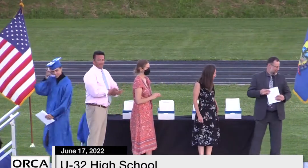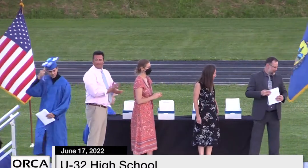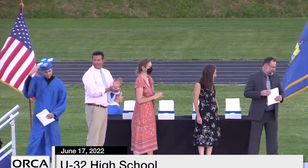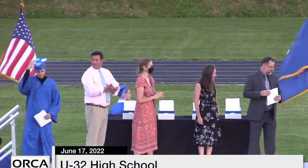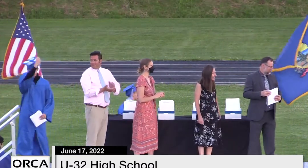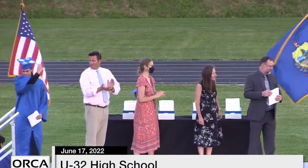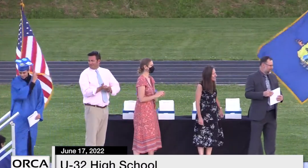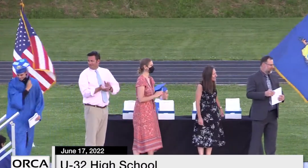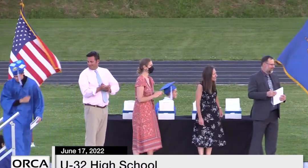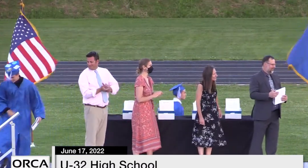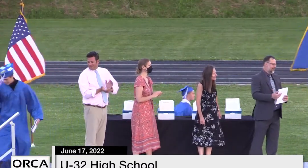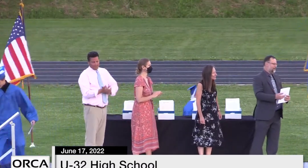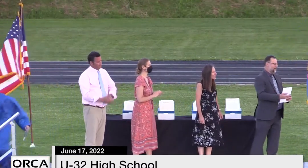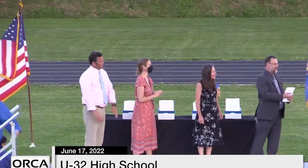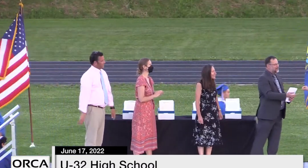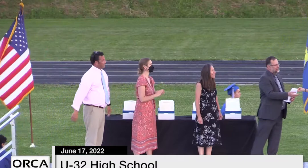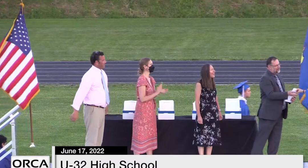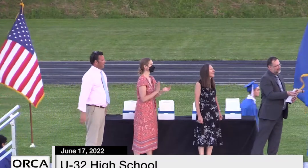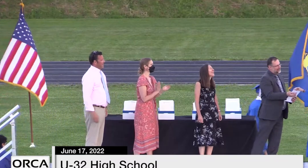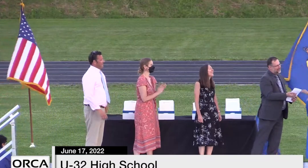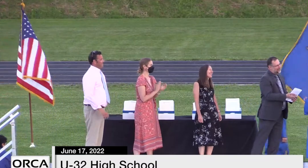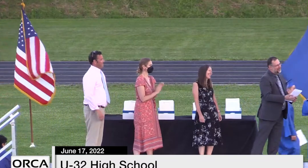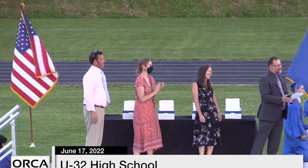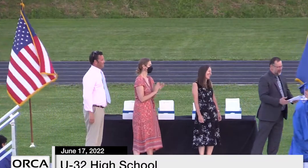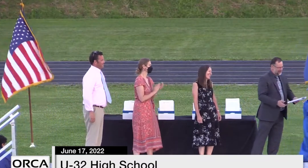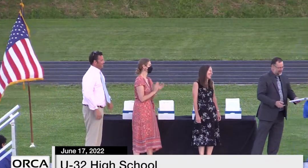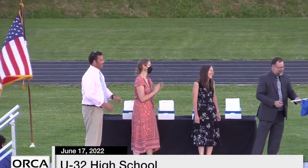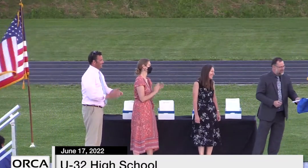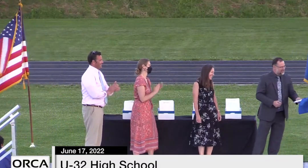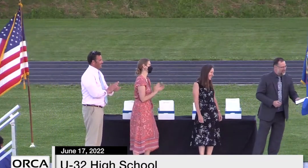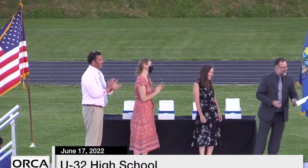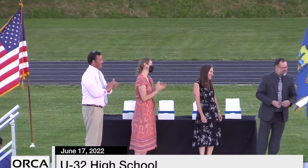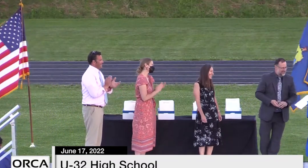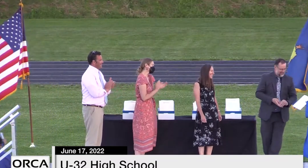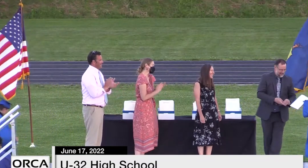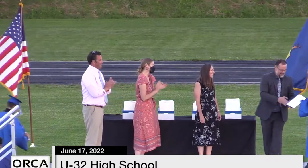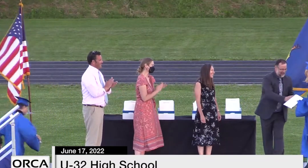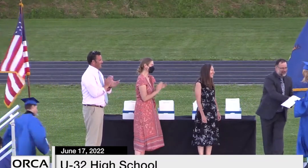Nadia Tess Janara McAllister.